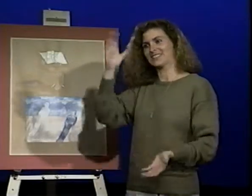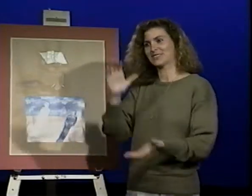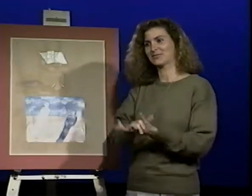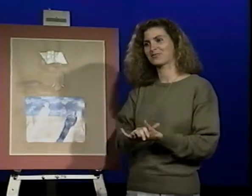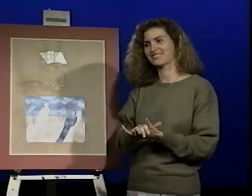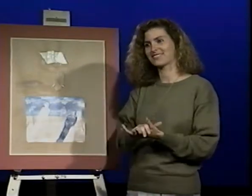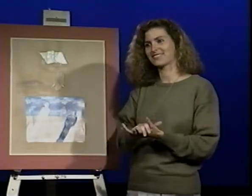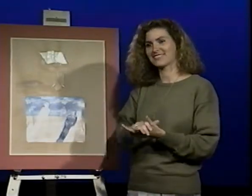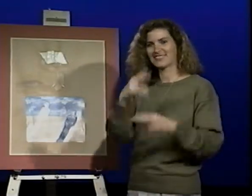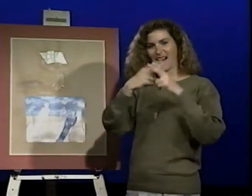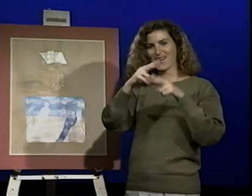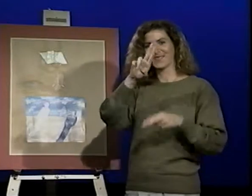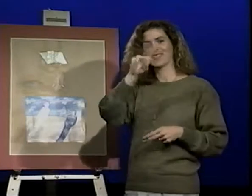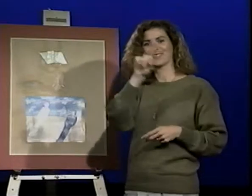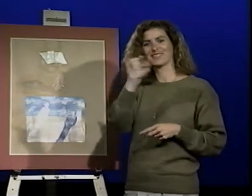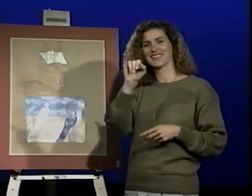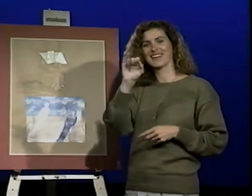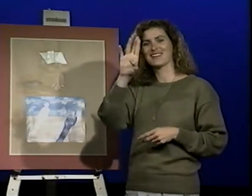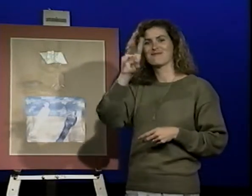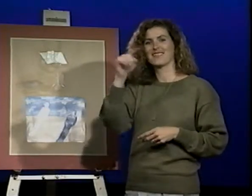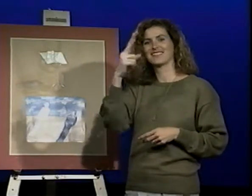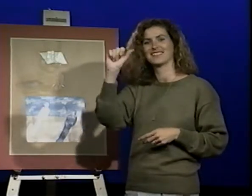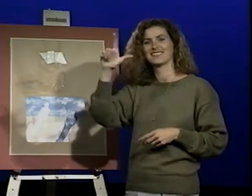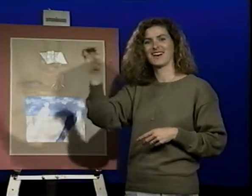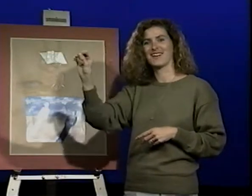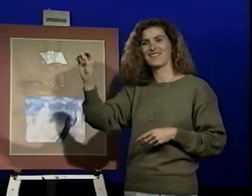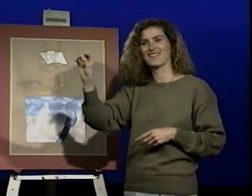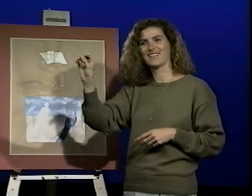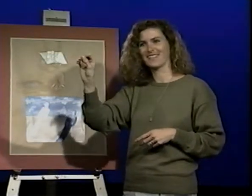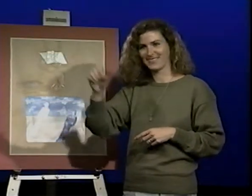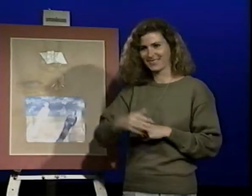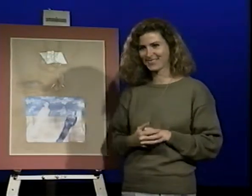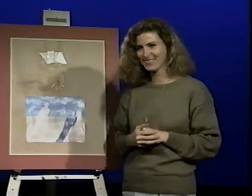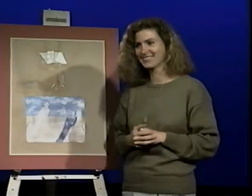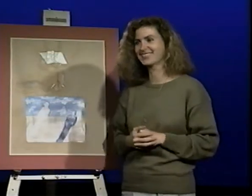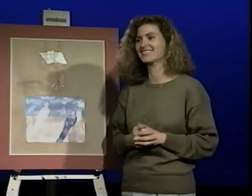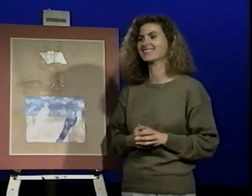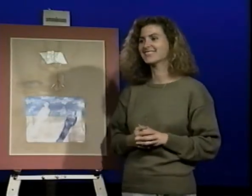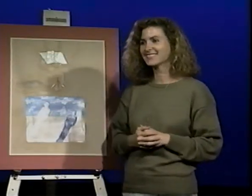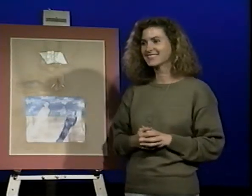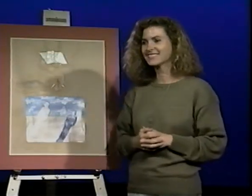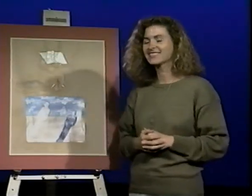him so much is because he happens to be my husband. His name is Uzi Buzgalo.